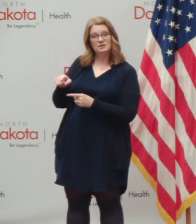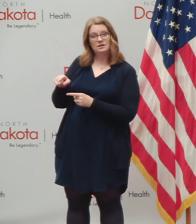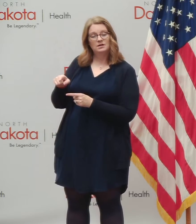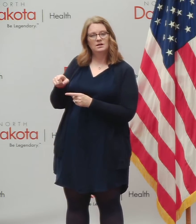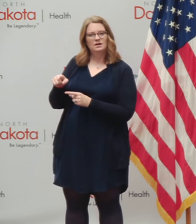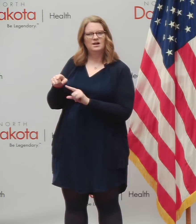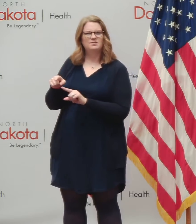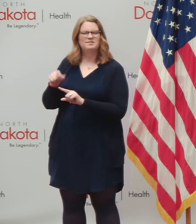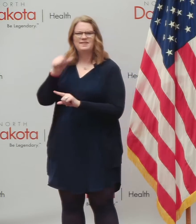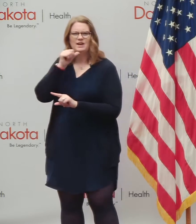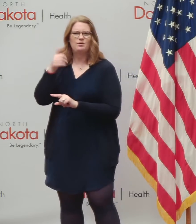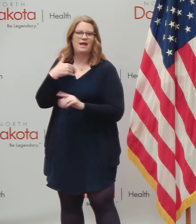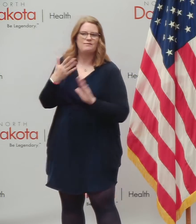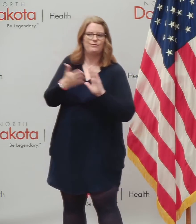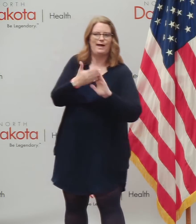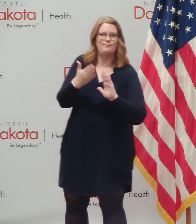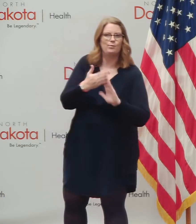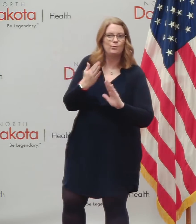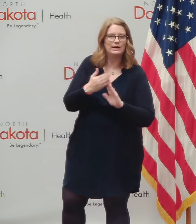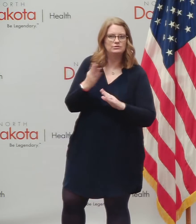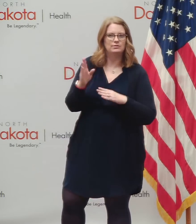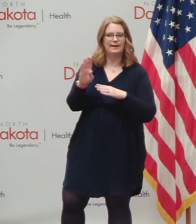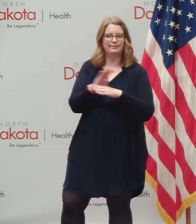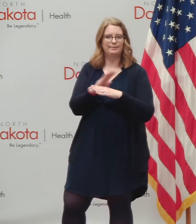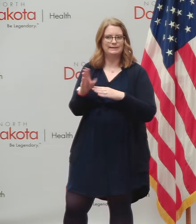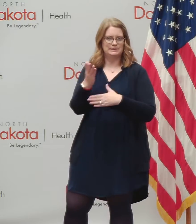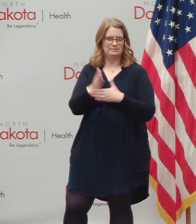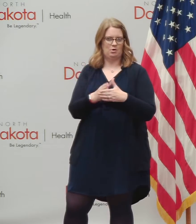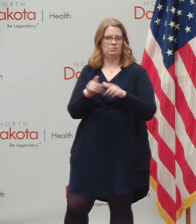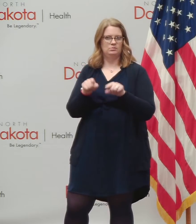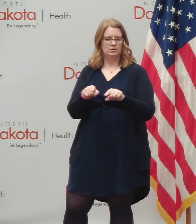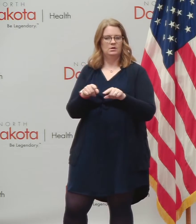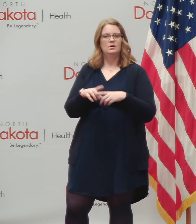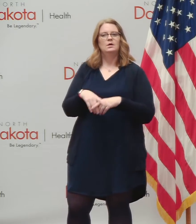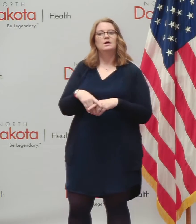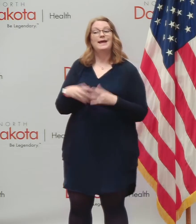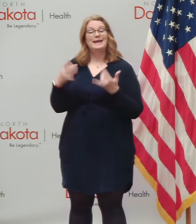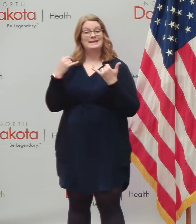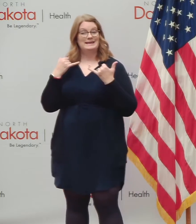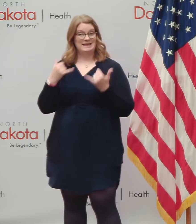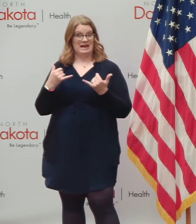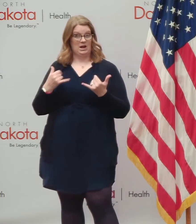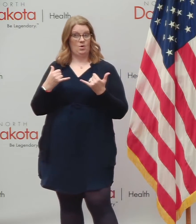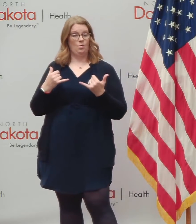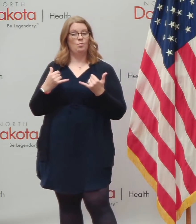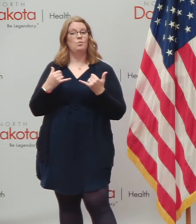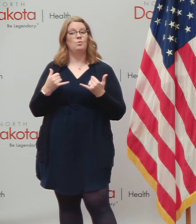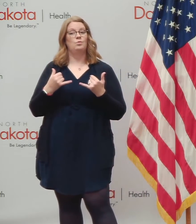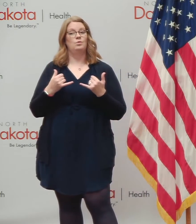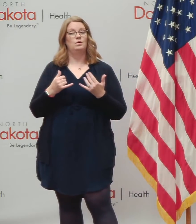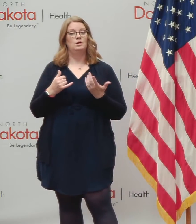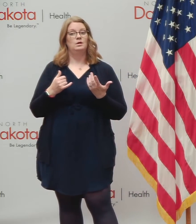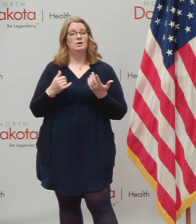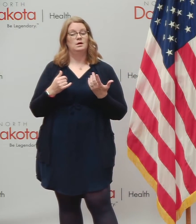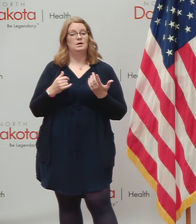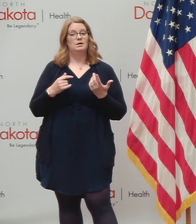have the operational expertise, which you described. And right now, the logistics around taking a lab